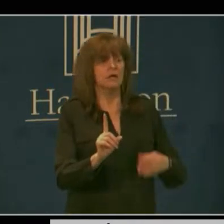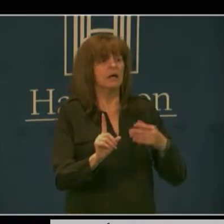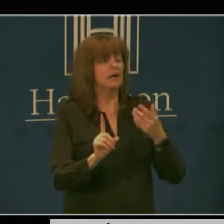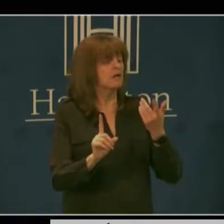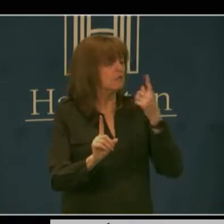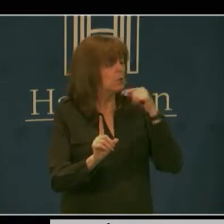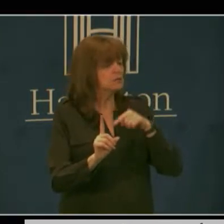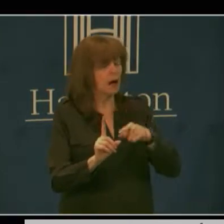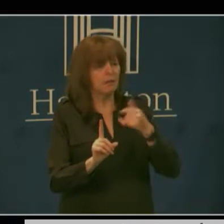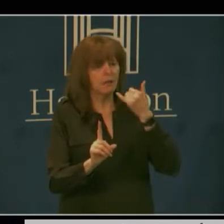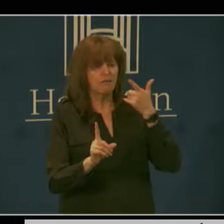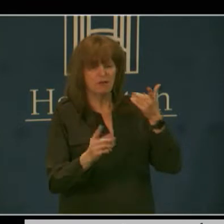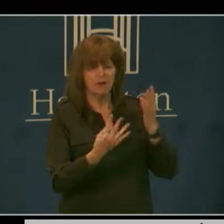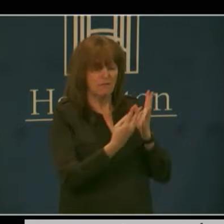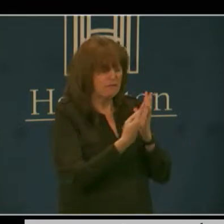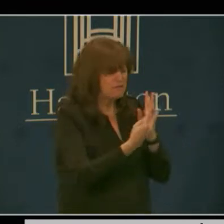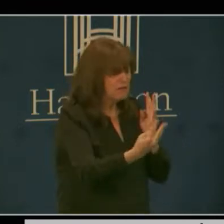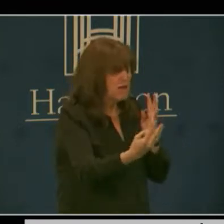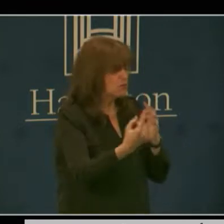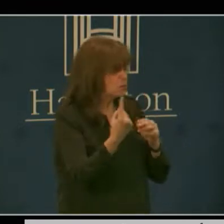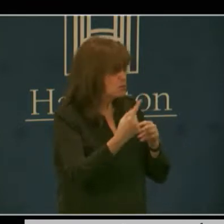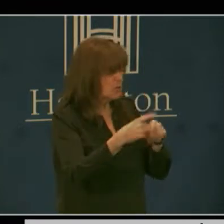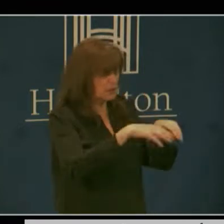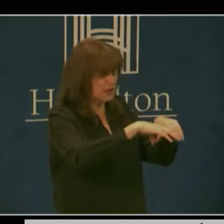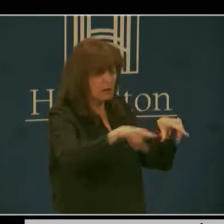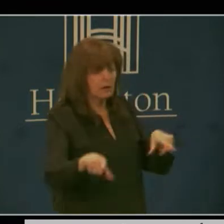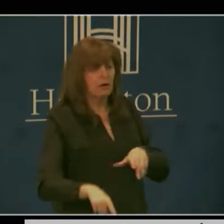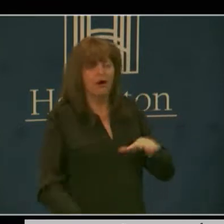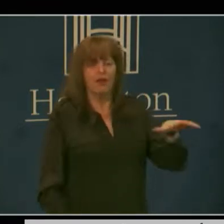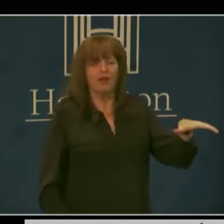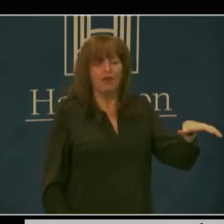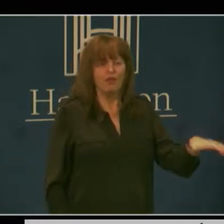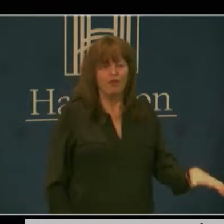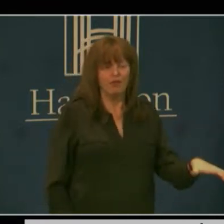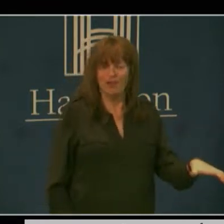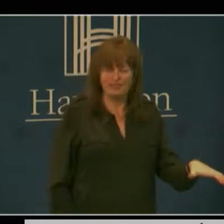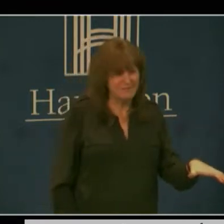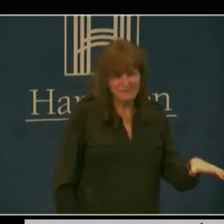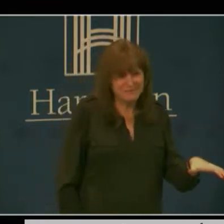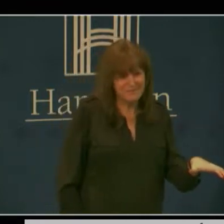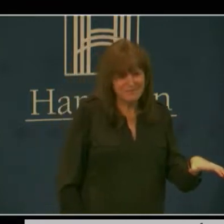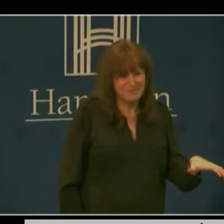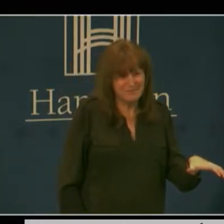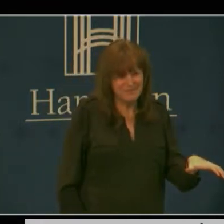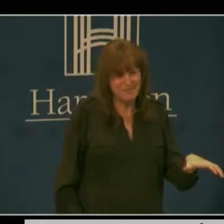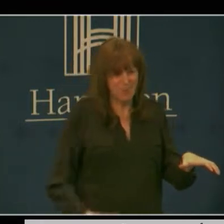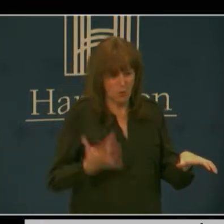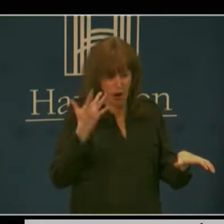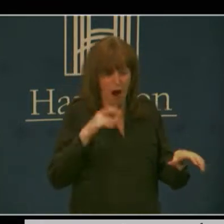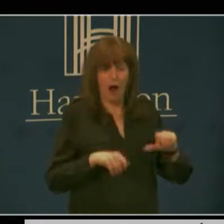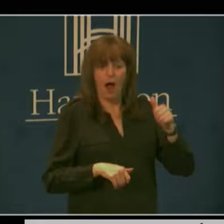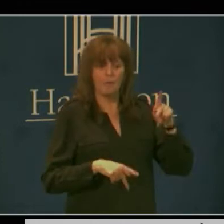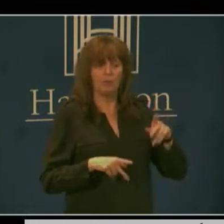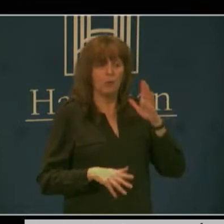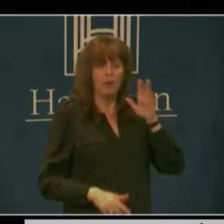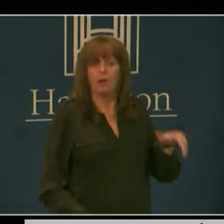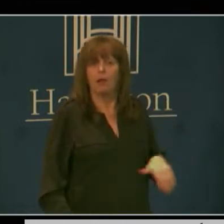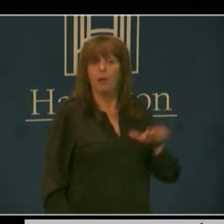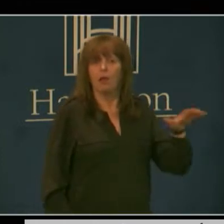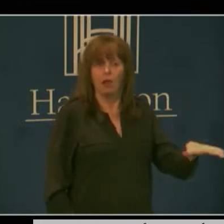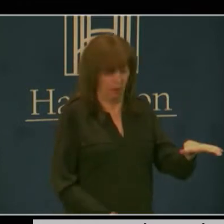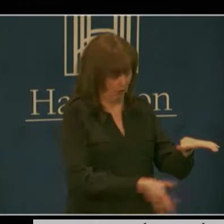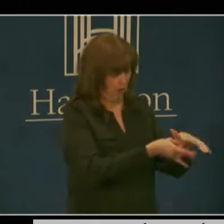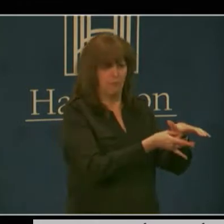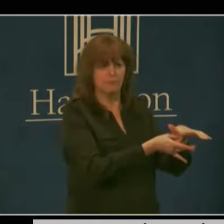that walk. If somebody else is walking with you, they're outside the 6-foot circle. The virus can't jump over that